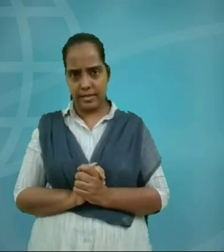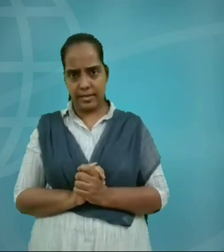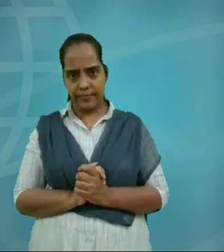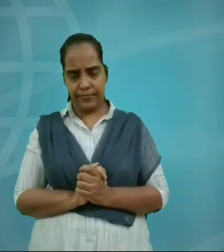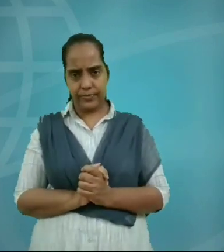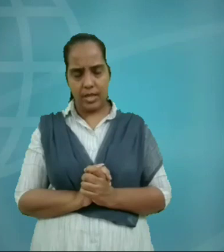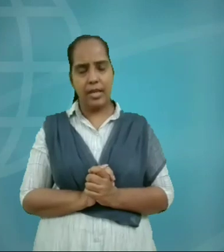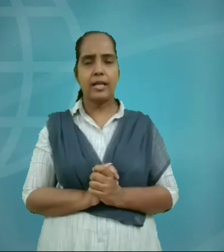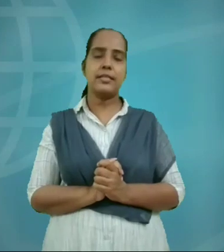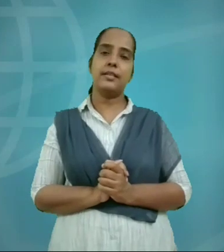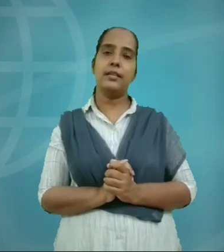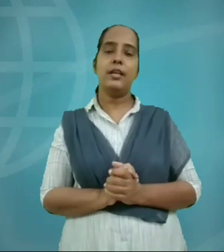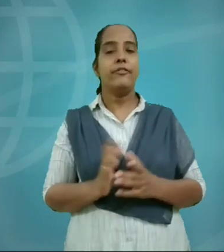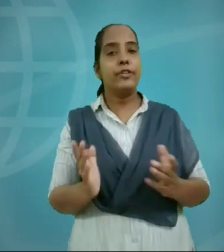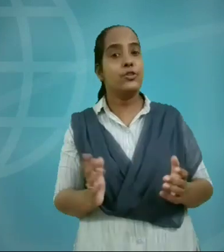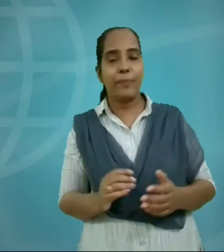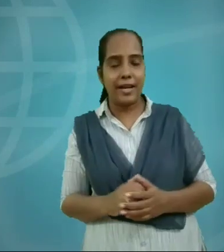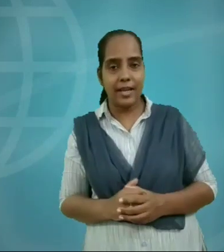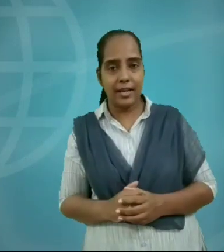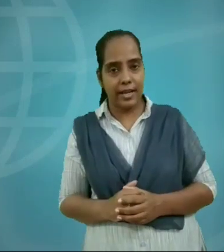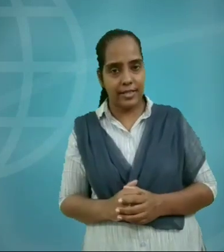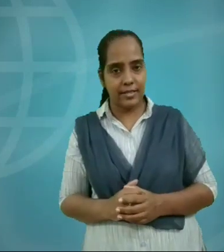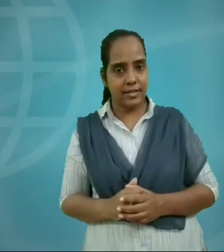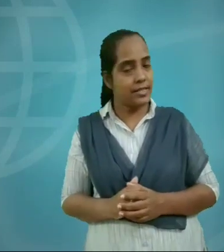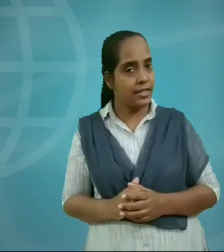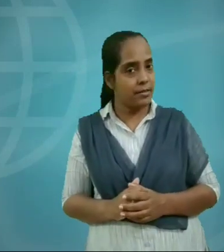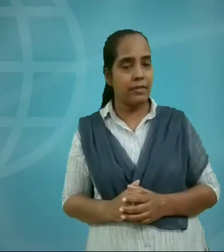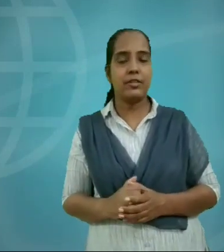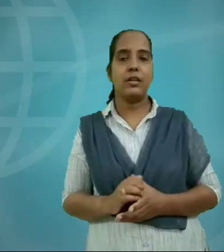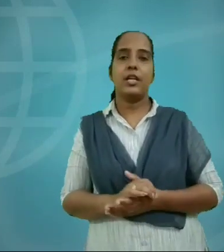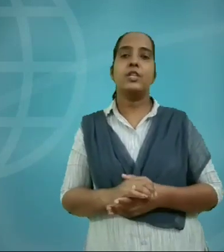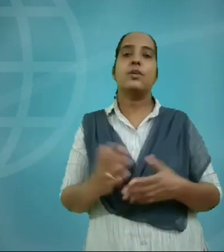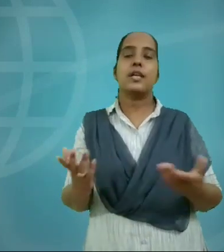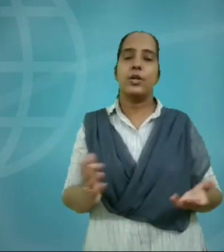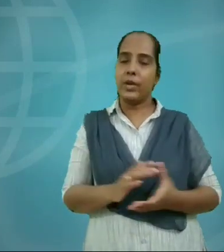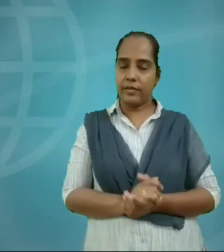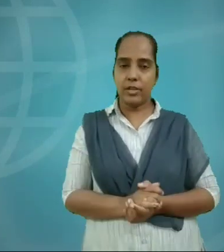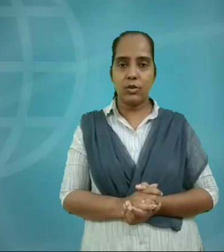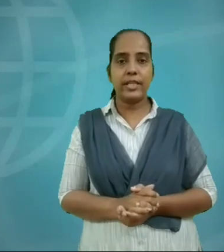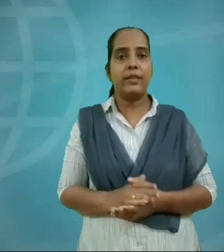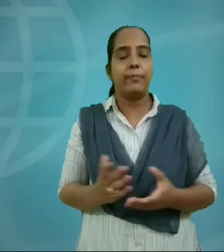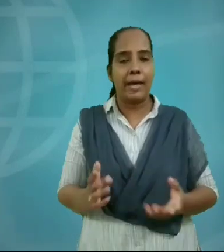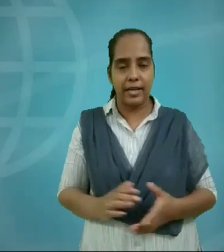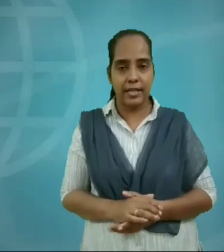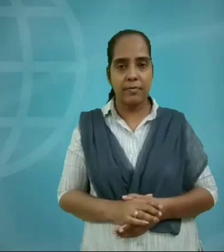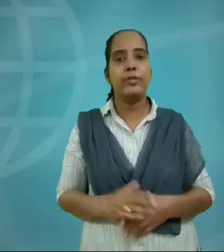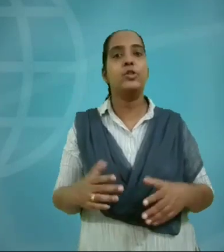lines. Last year we drew parallel lines, isn't it? But it was unknowingly. We didn't know that they were parallel lines, but we drew